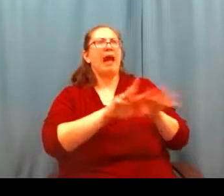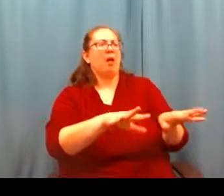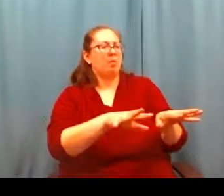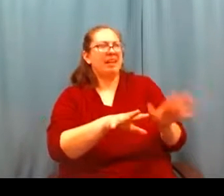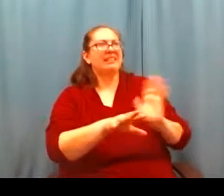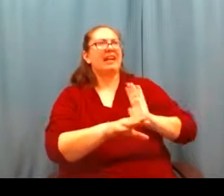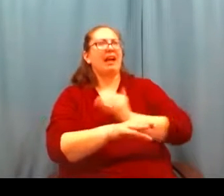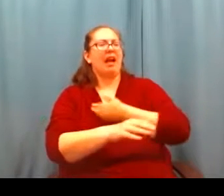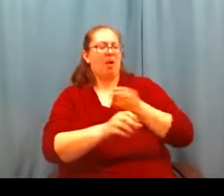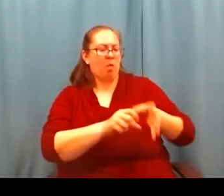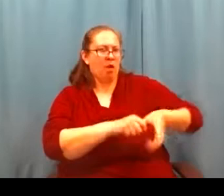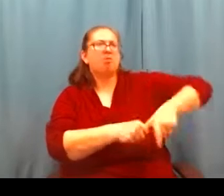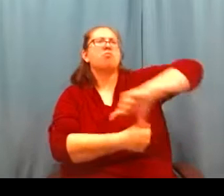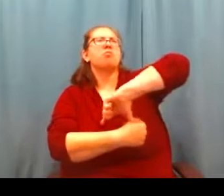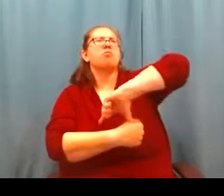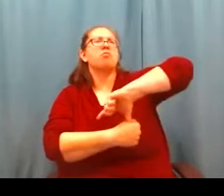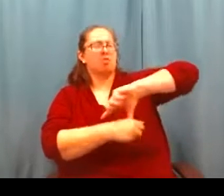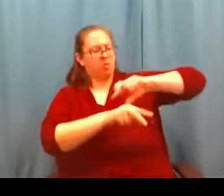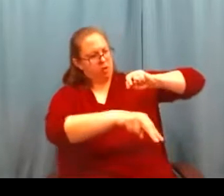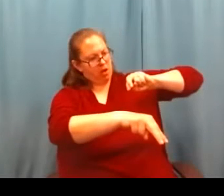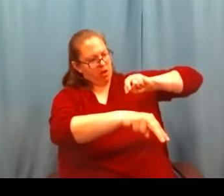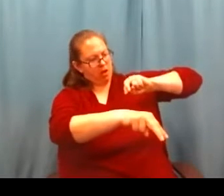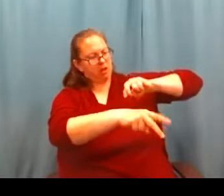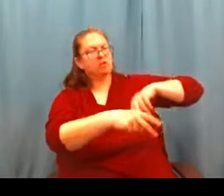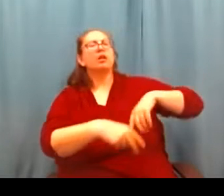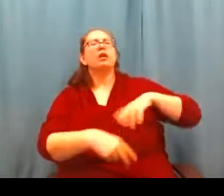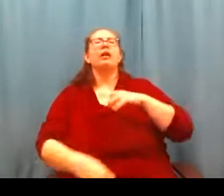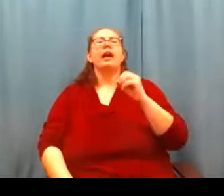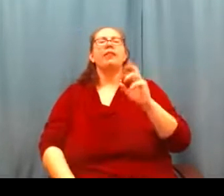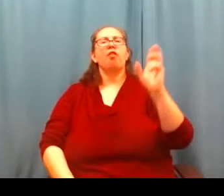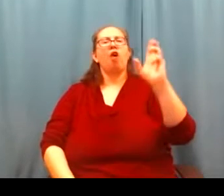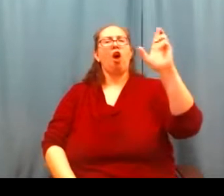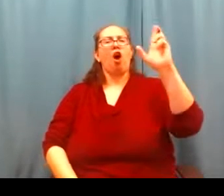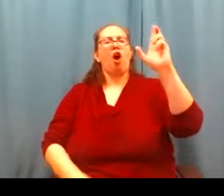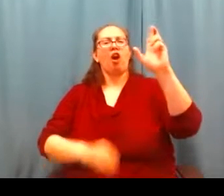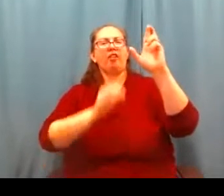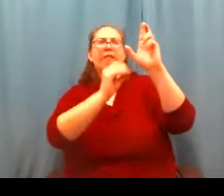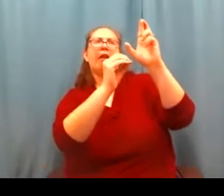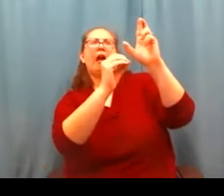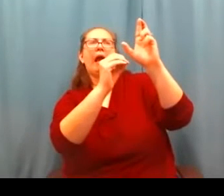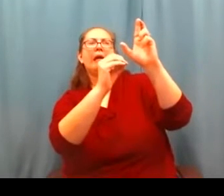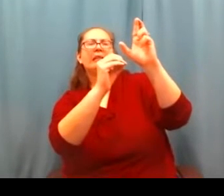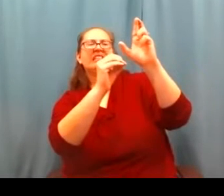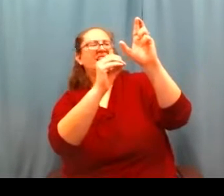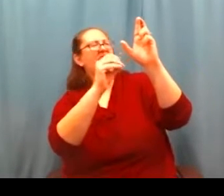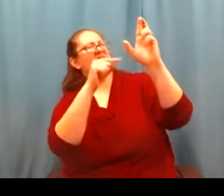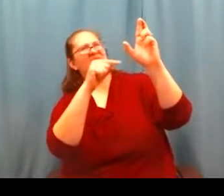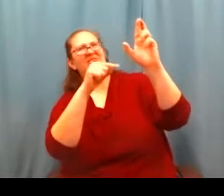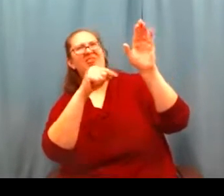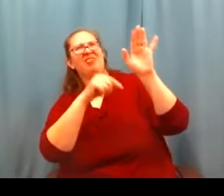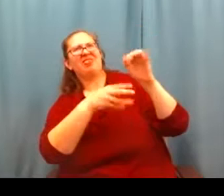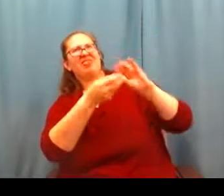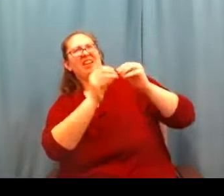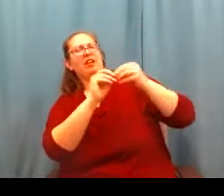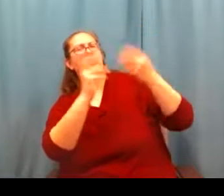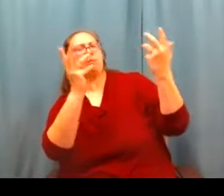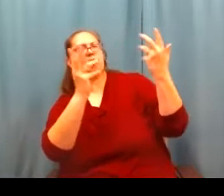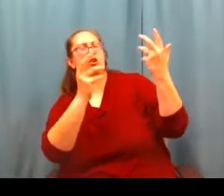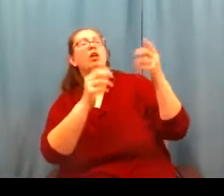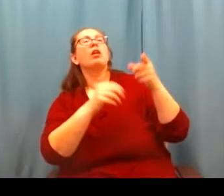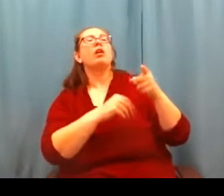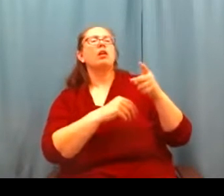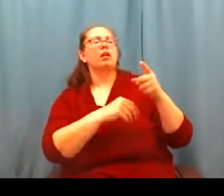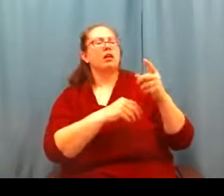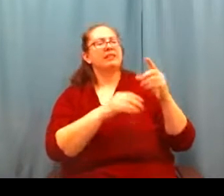jurisdiction. In addition to that, we also look at what we call the R0, which is an objective measure of infectivity.